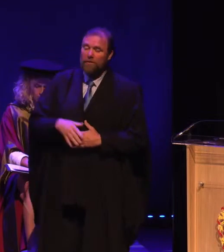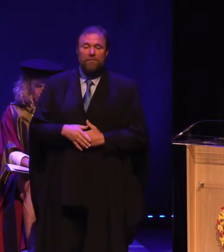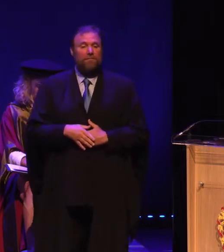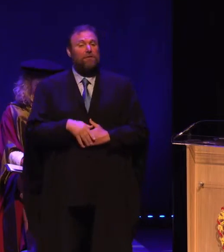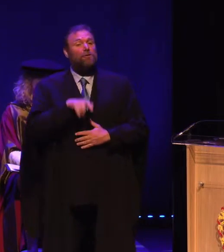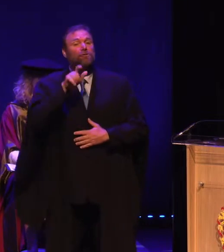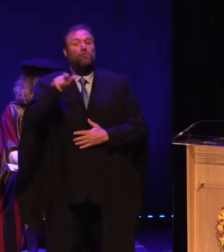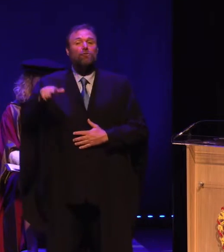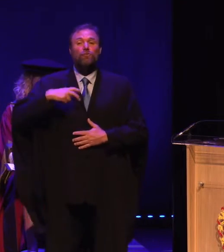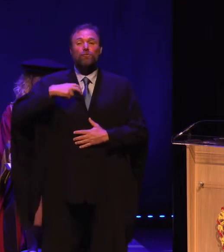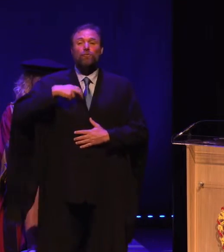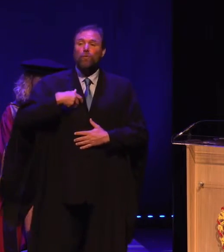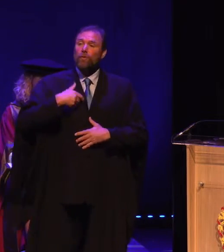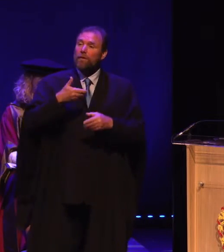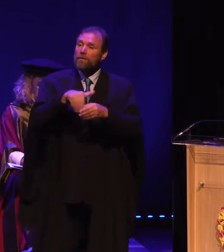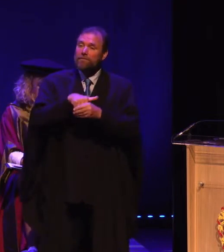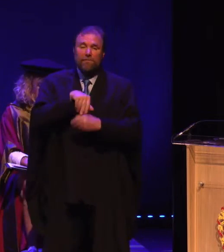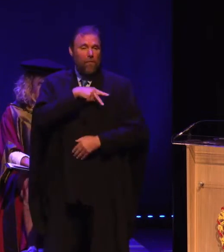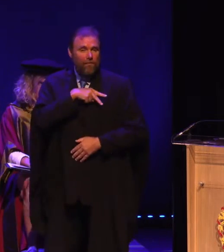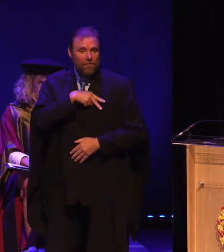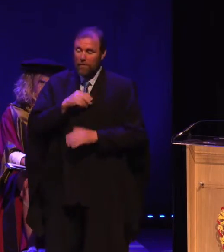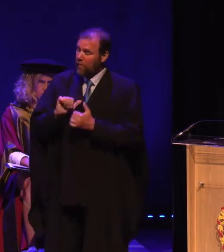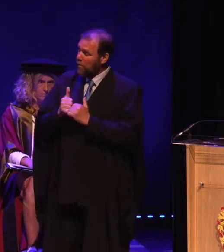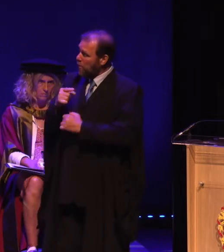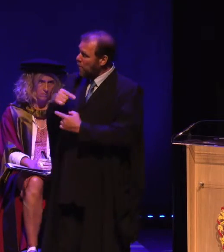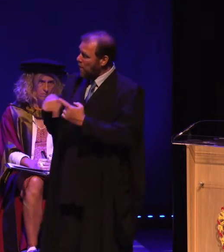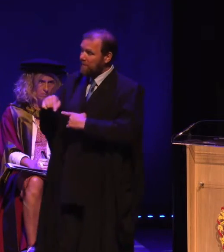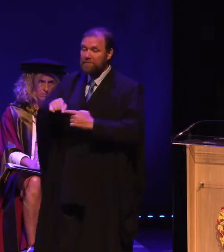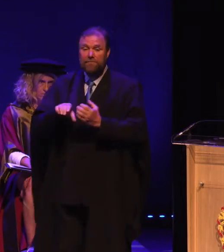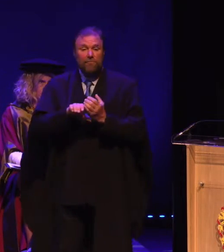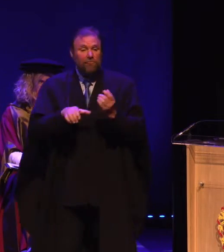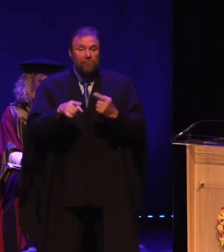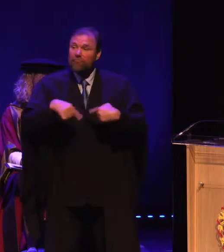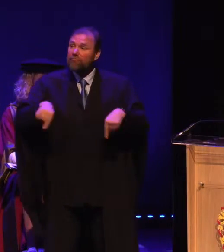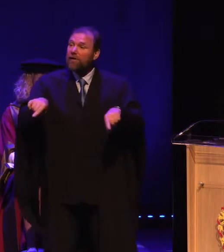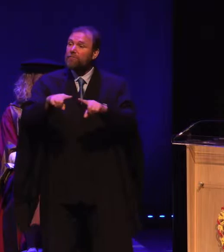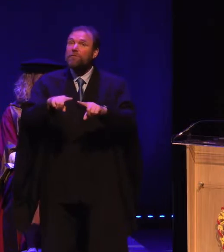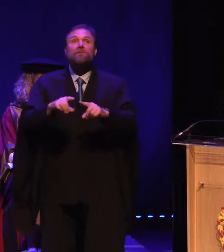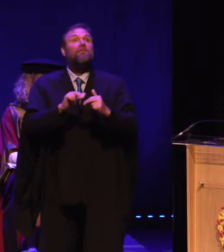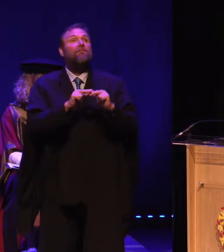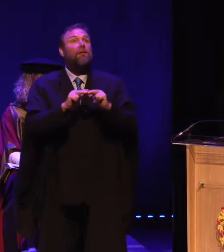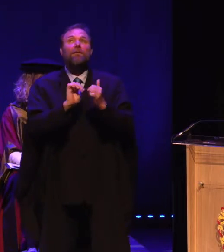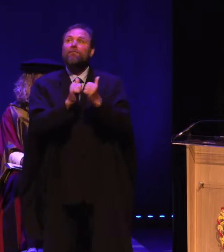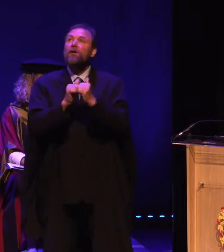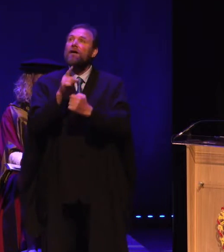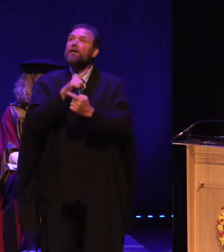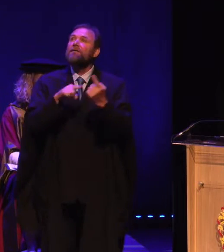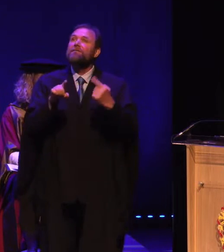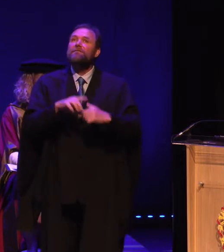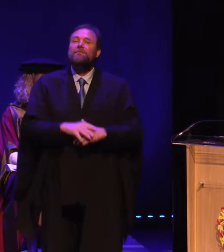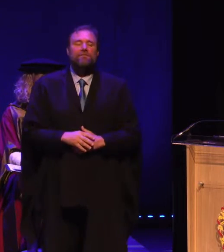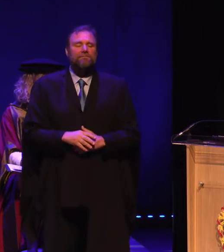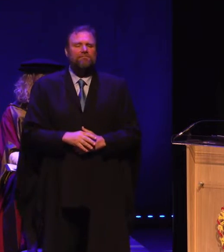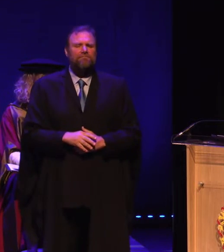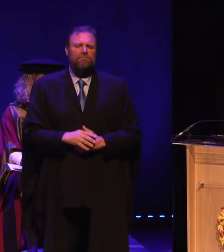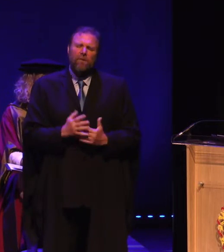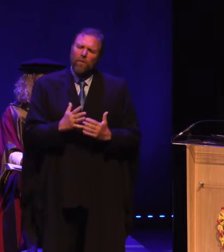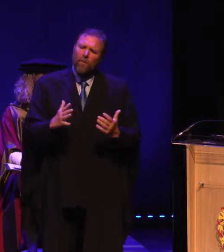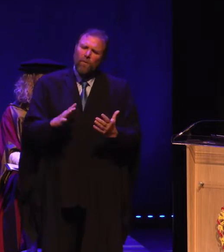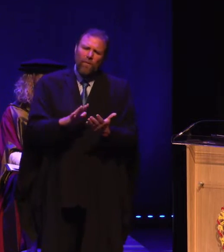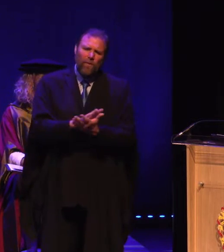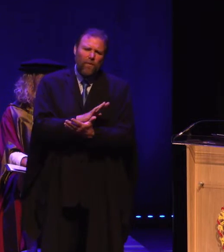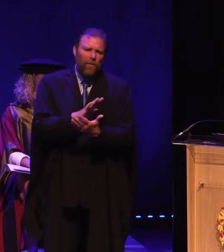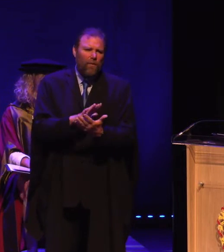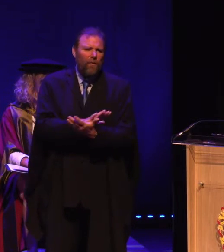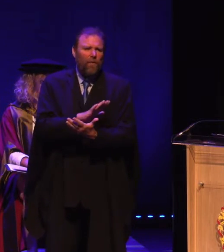Union Officers, colleagues, graduands, families and friends, it's our great pleasure to